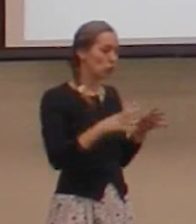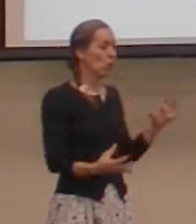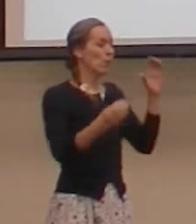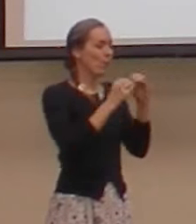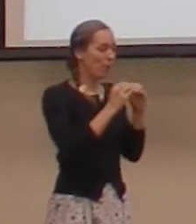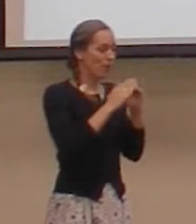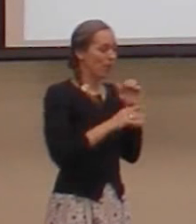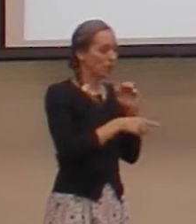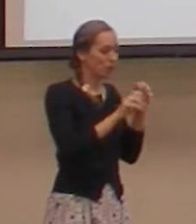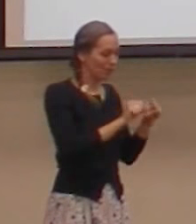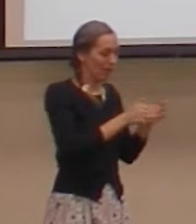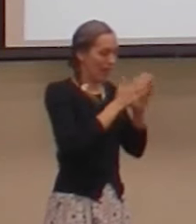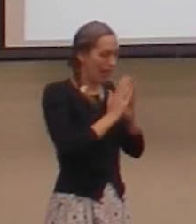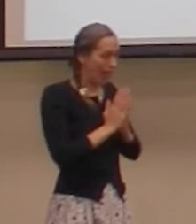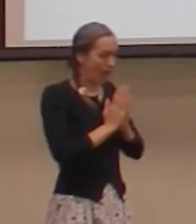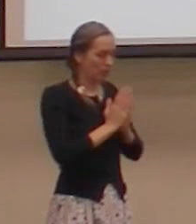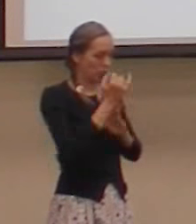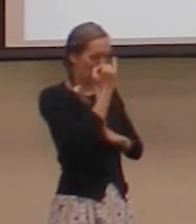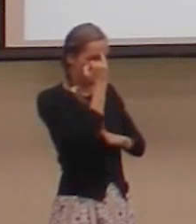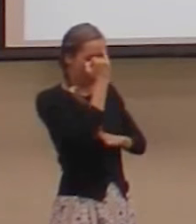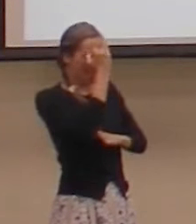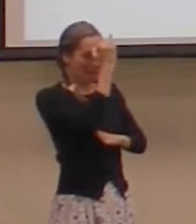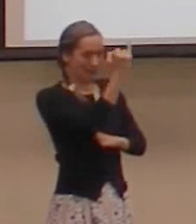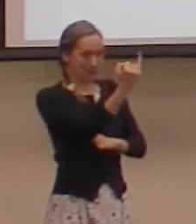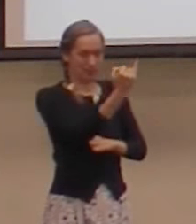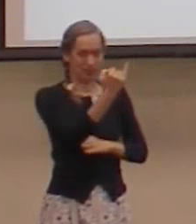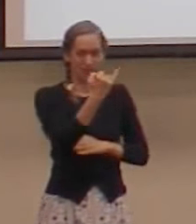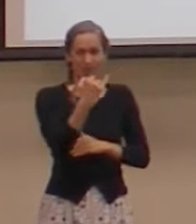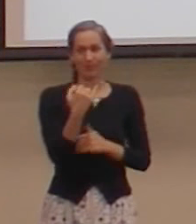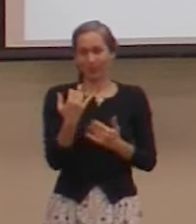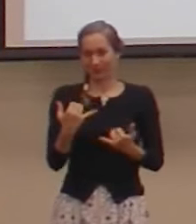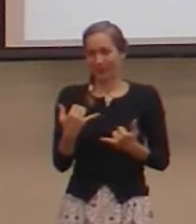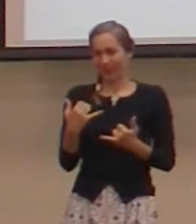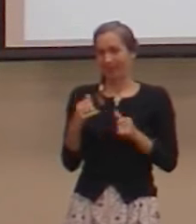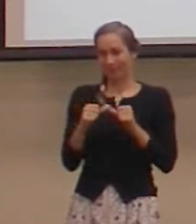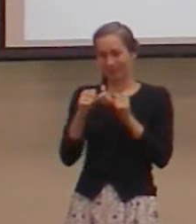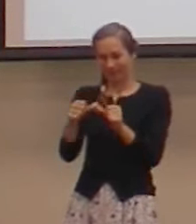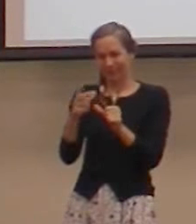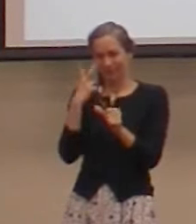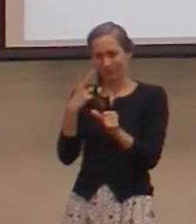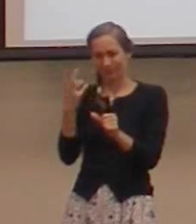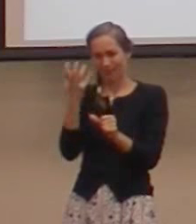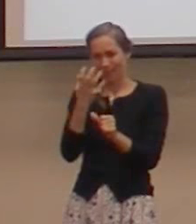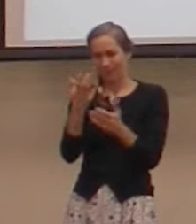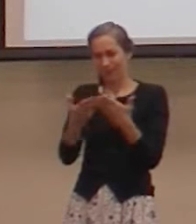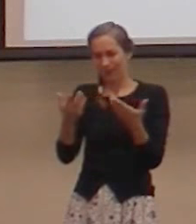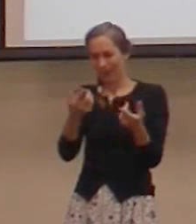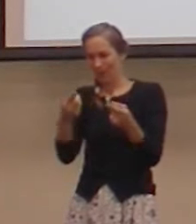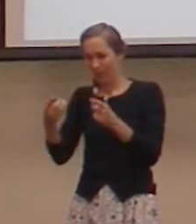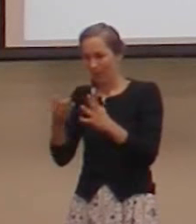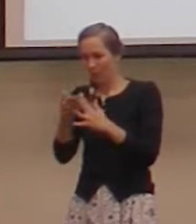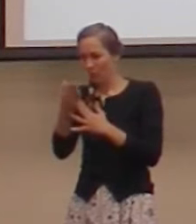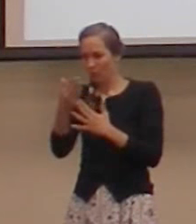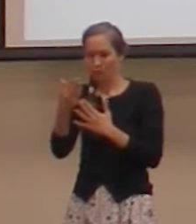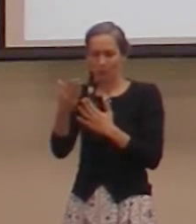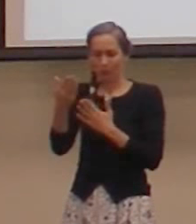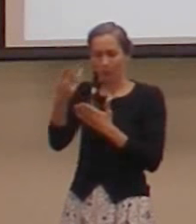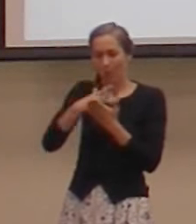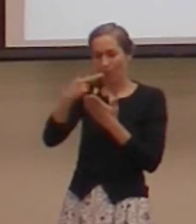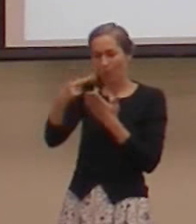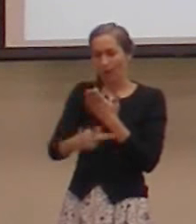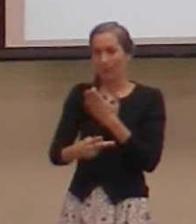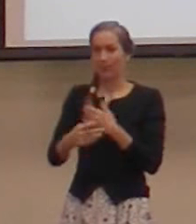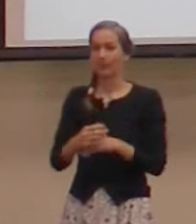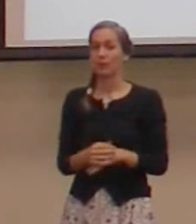imagine. And we continue to see amazing things happen through this program. My prayer is the amazing things that have happened